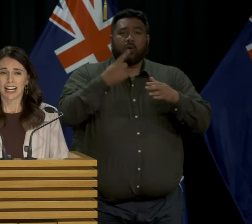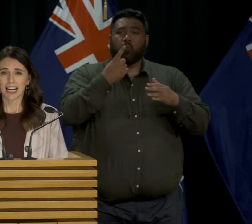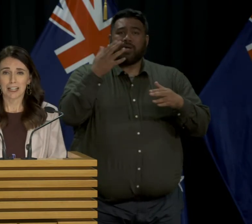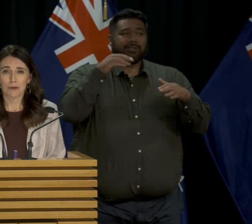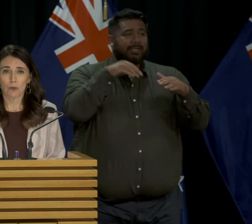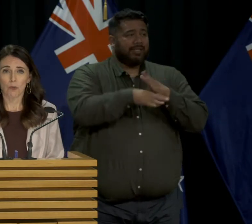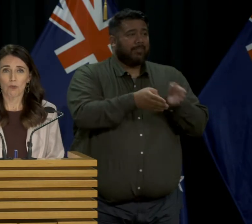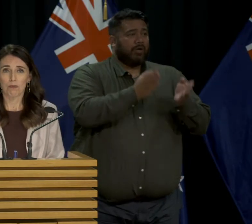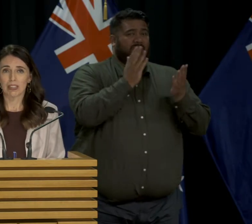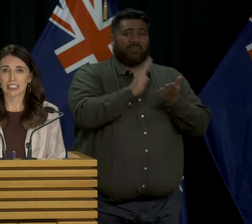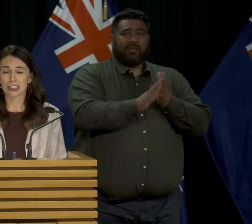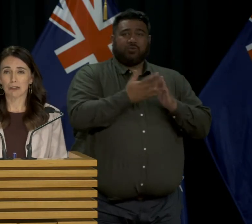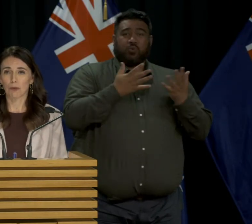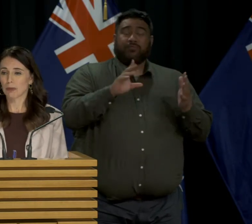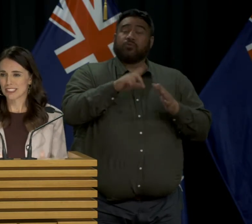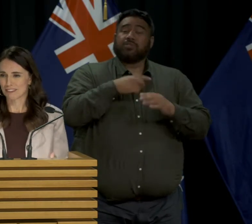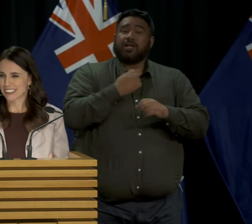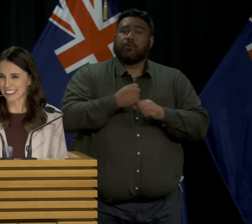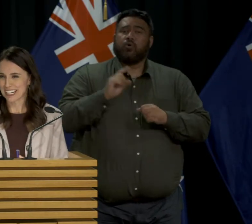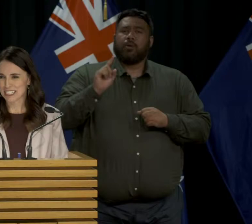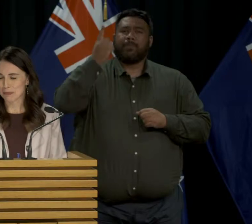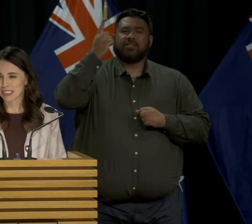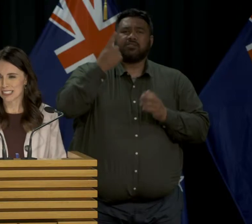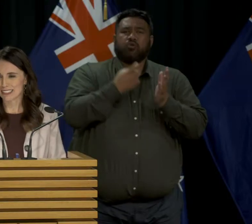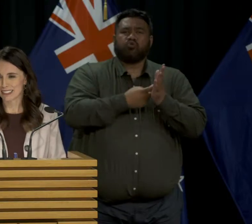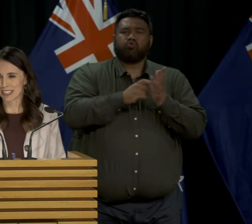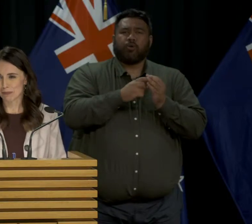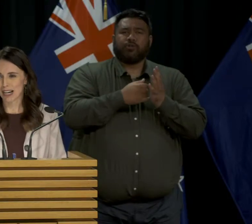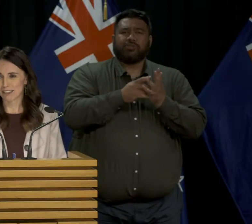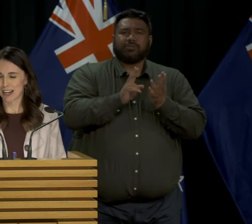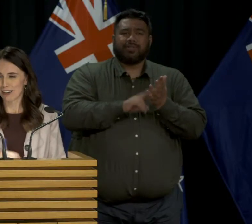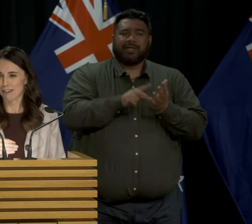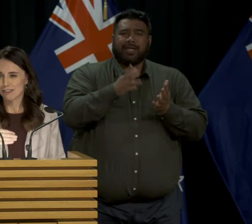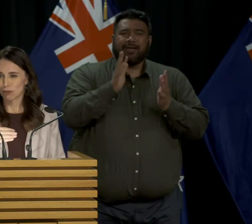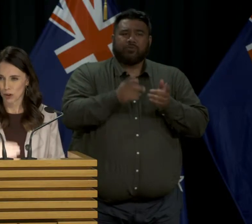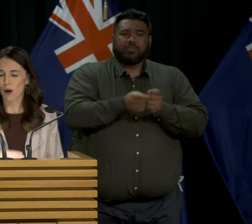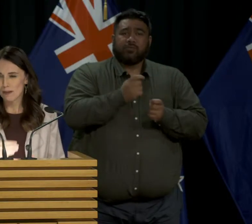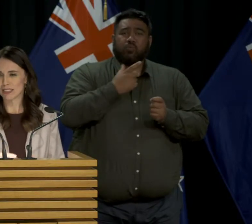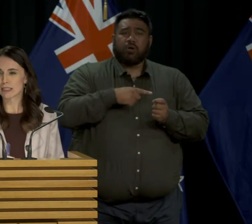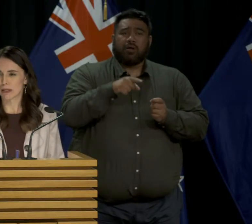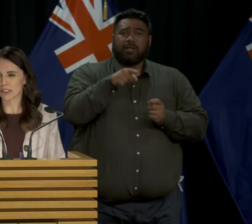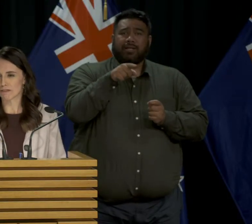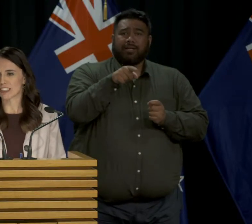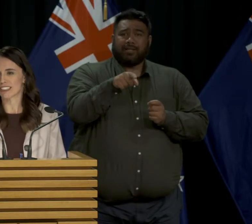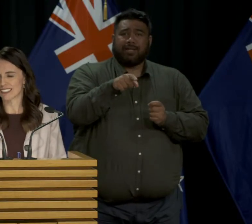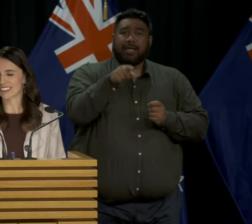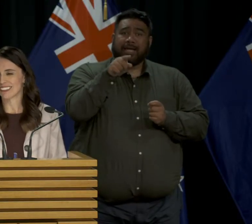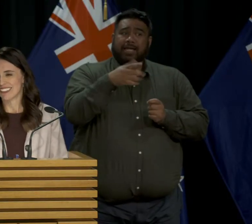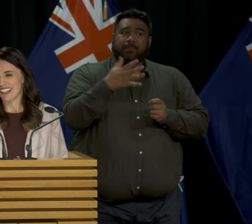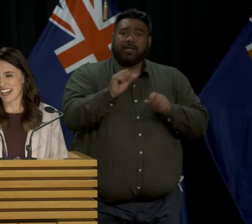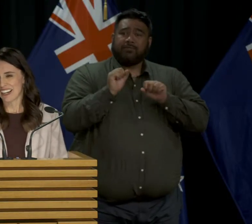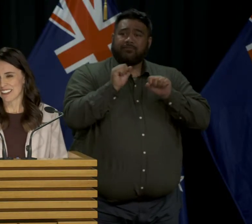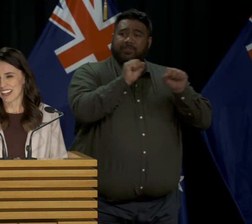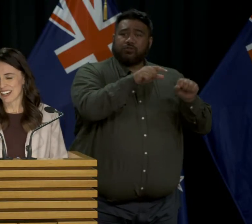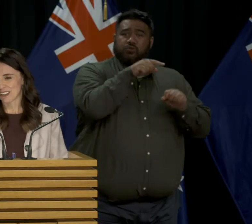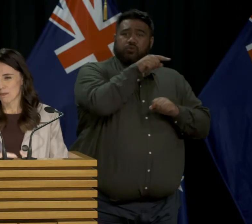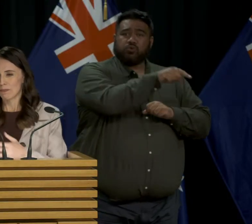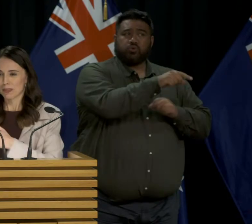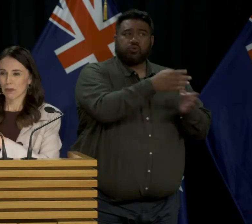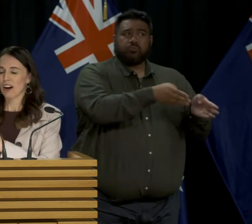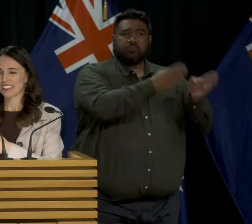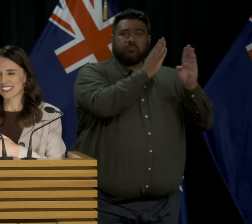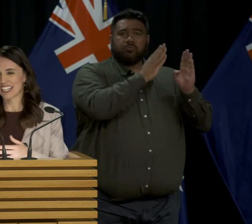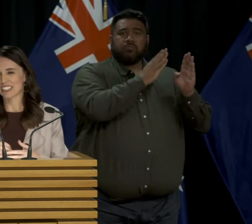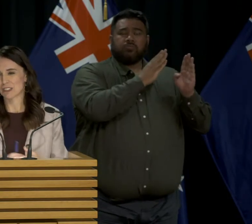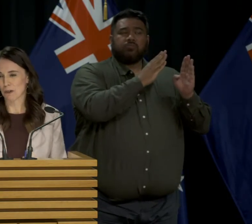example, Minister Robertson recently had to be tested as part of our requirements because he visited